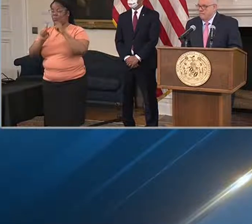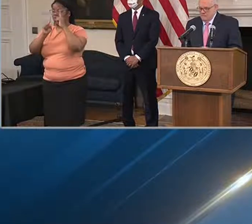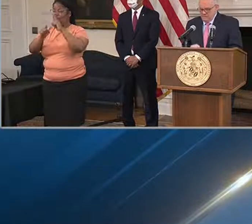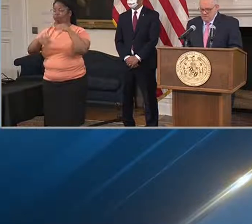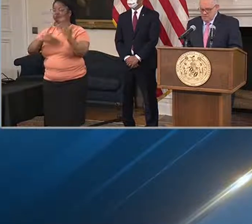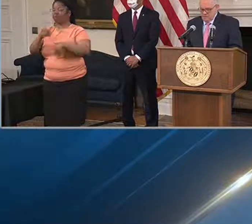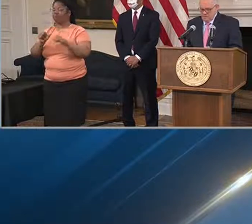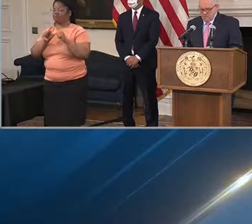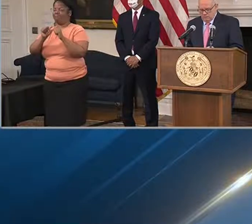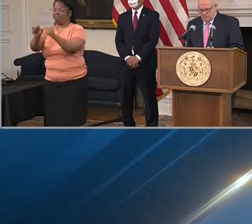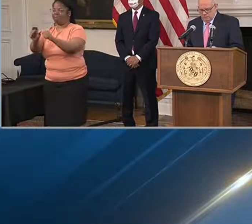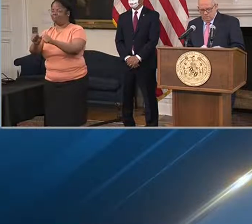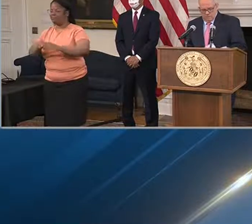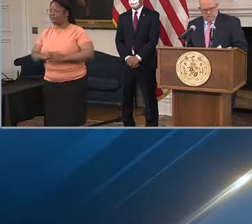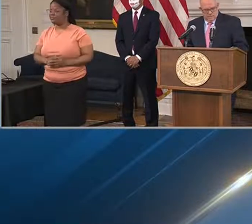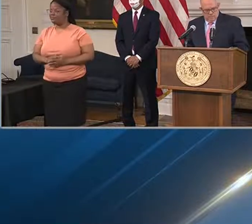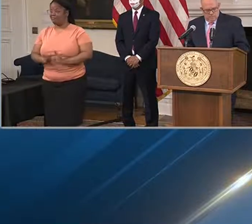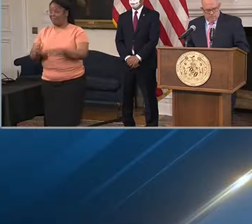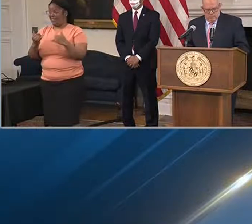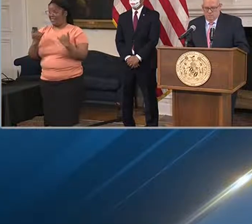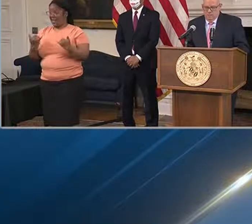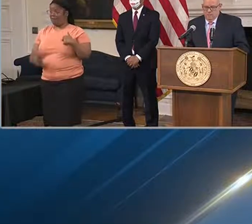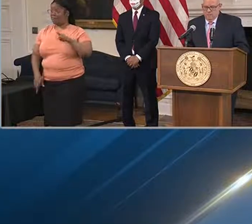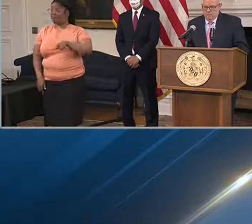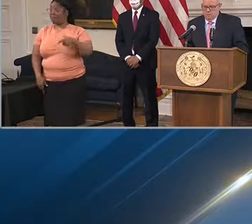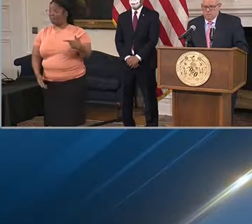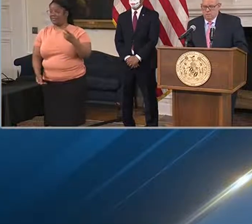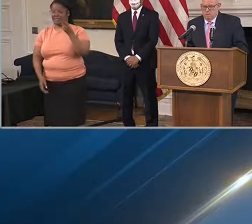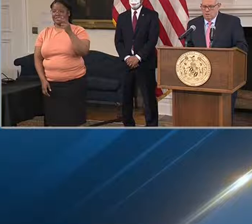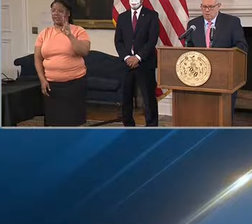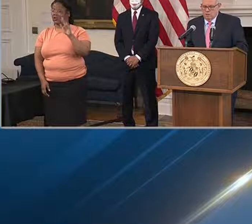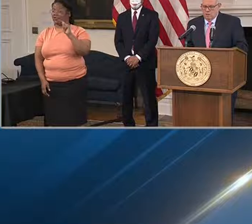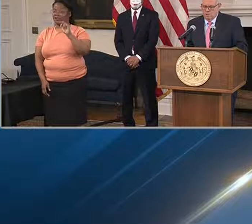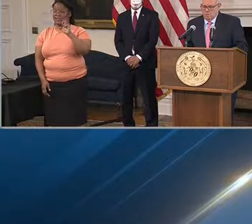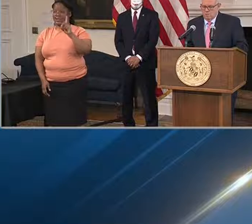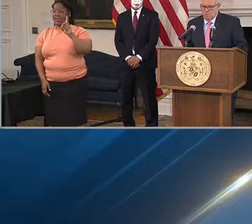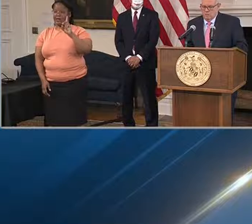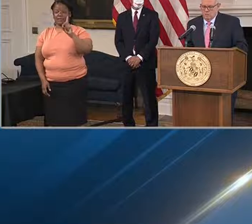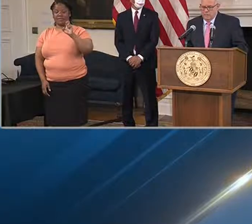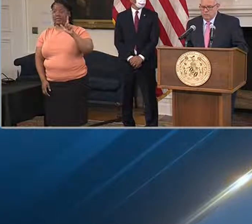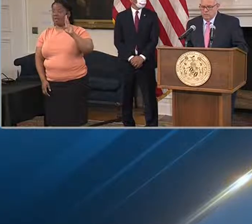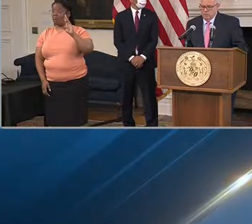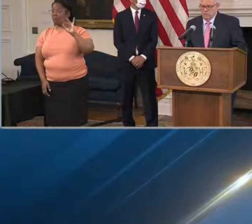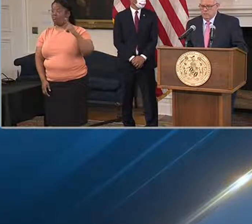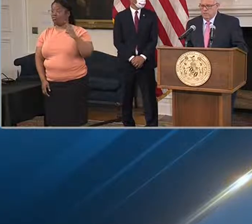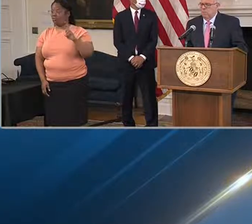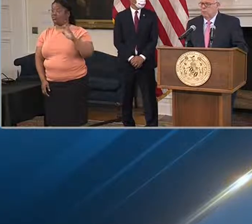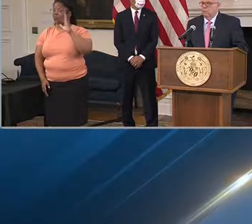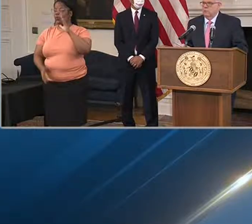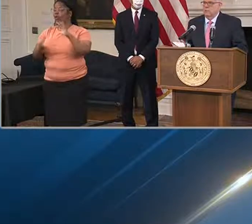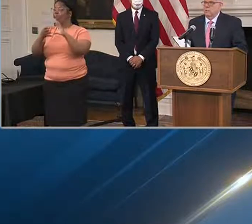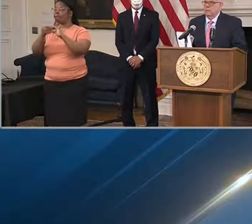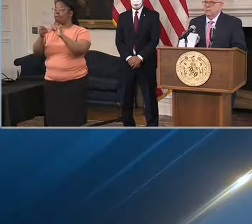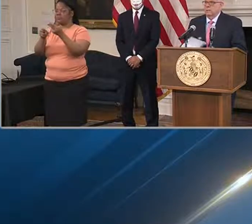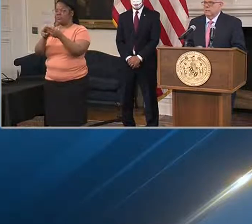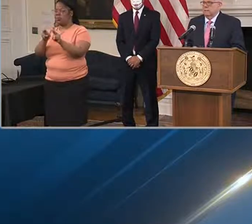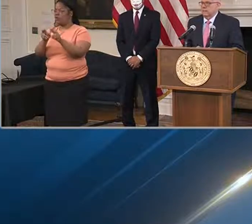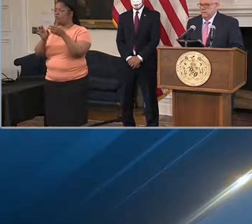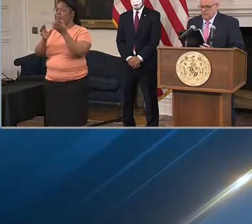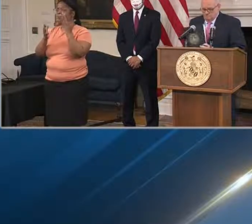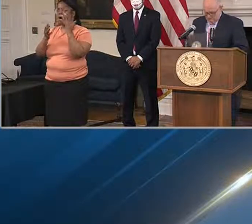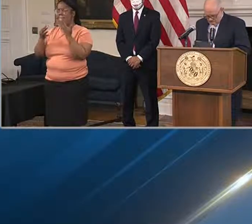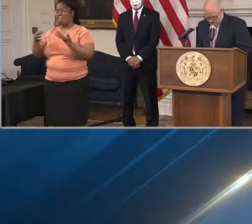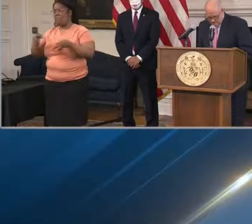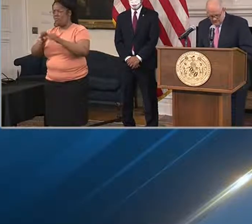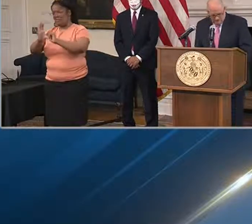completed. At this time, I'm going to turn it over to Dr. Delbridge, who's going to talk more about why it's so critically important for all Marylanders to